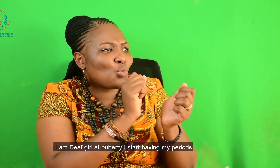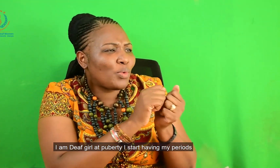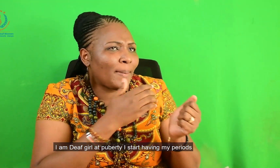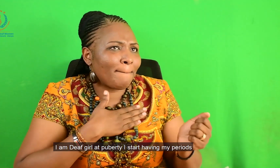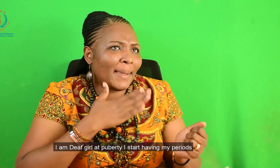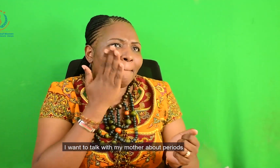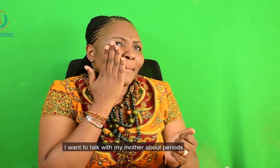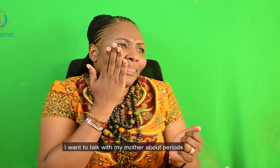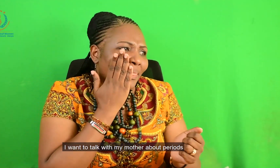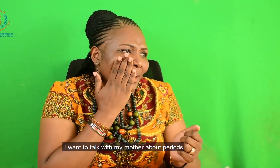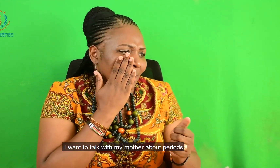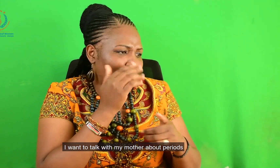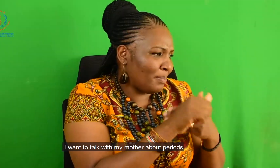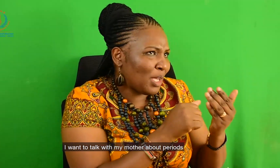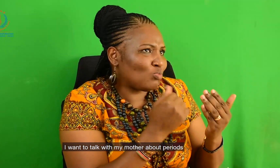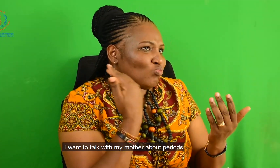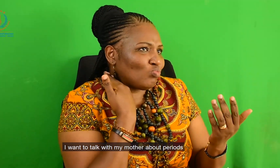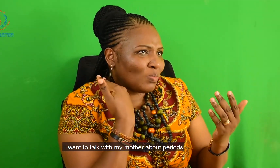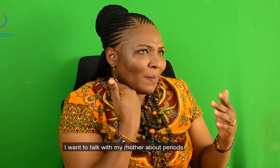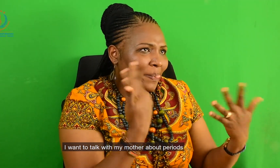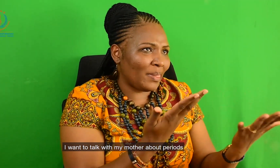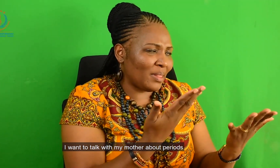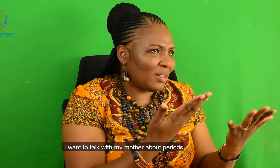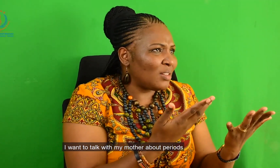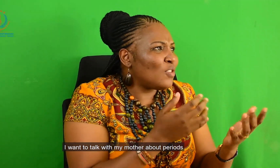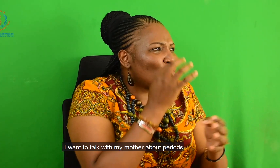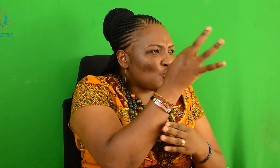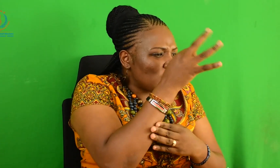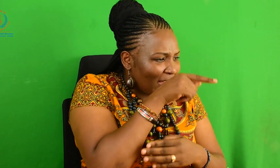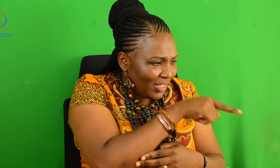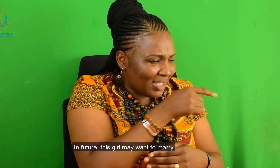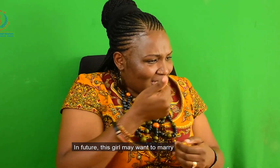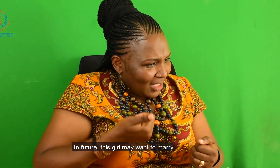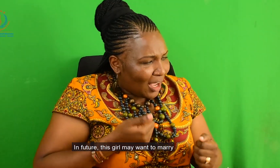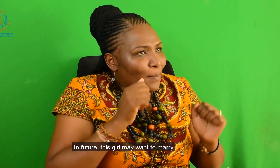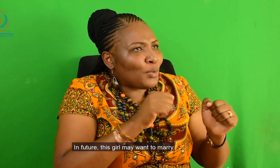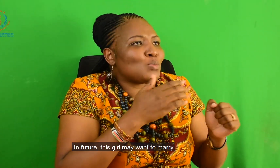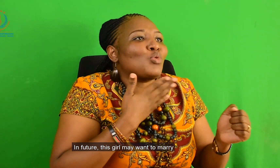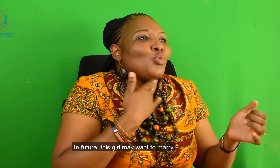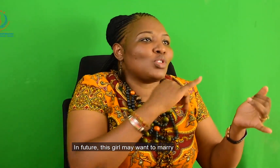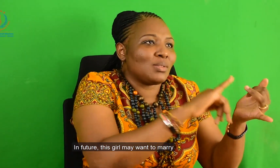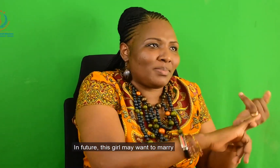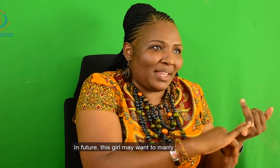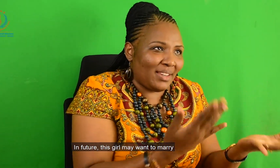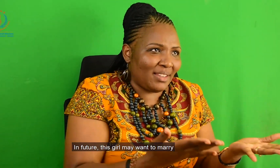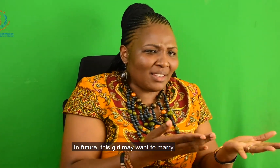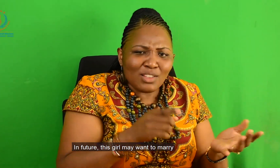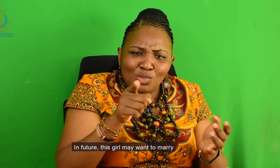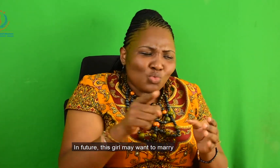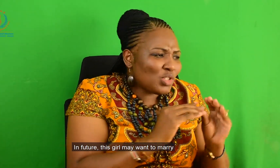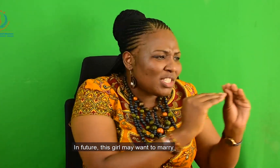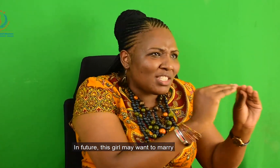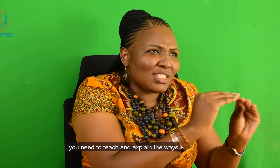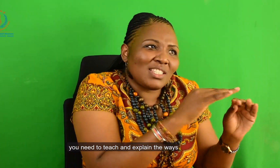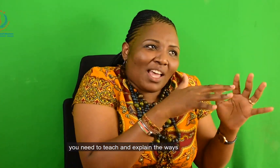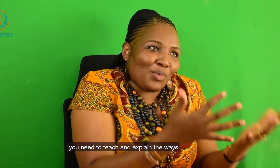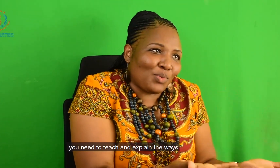periods. I want to talk with my mother about periods. And in future, this girl may want to marry. And you need to teach